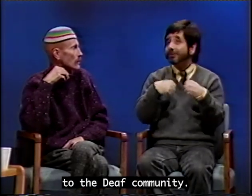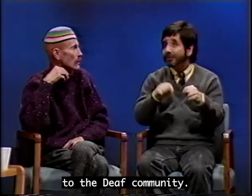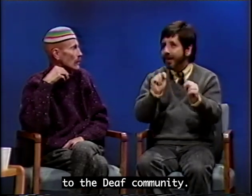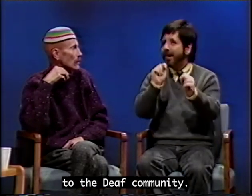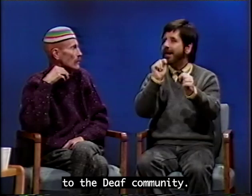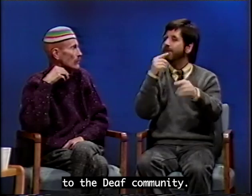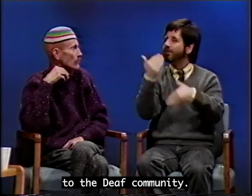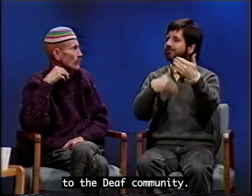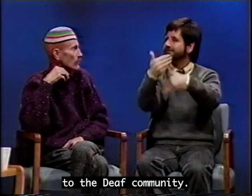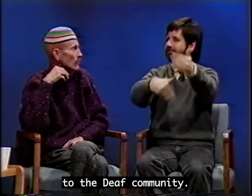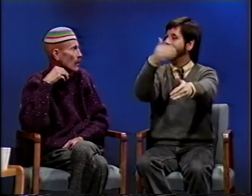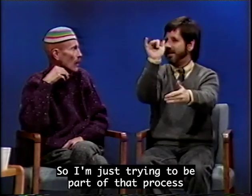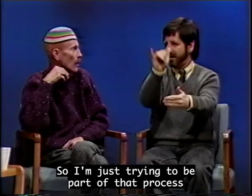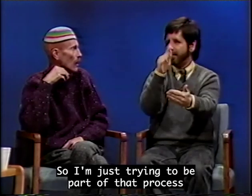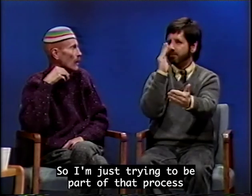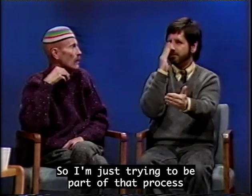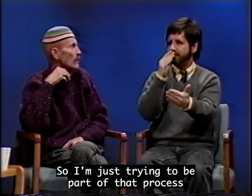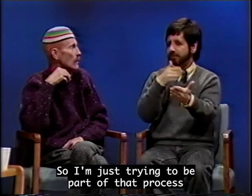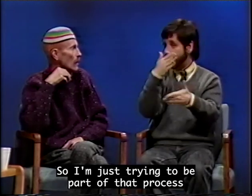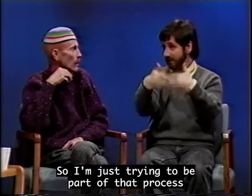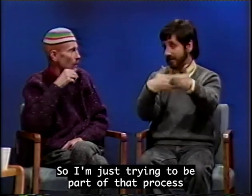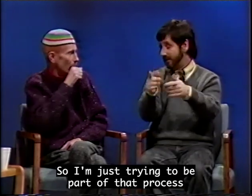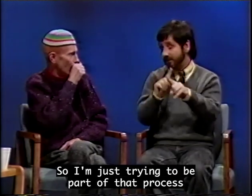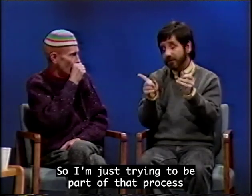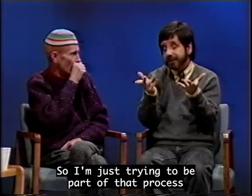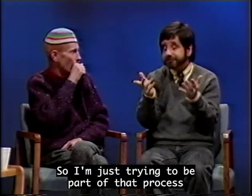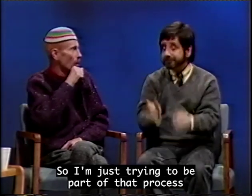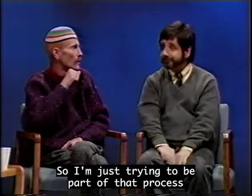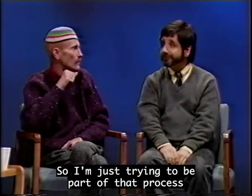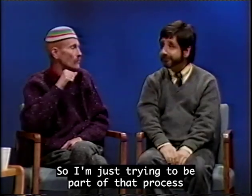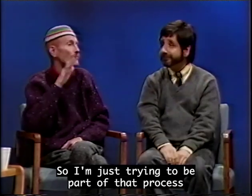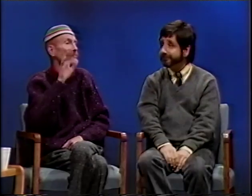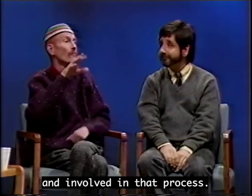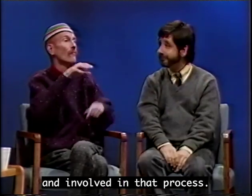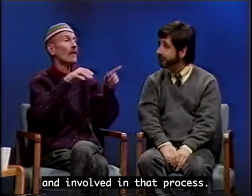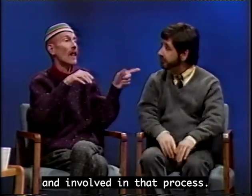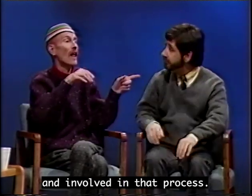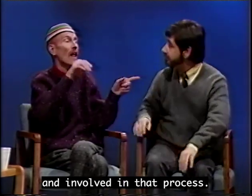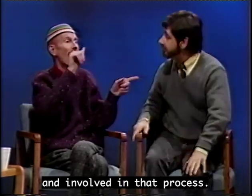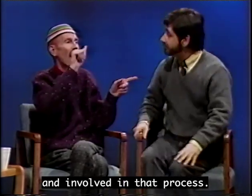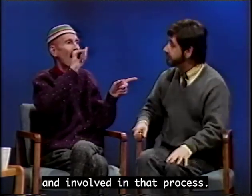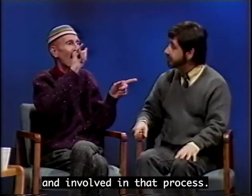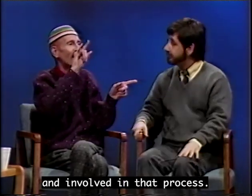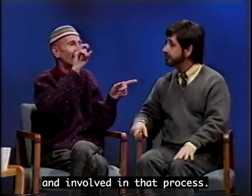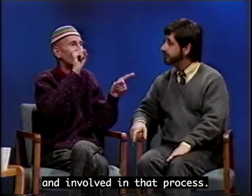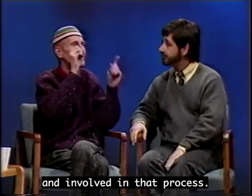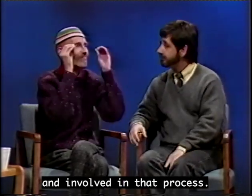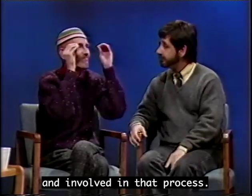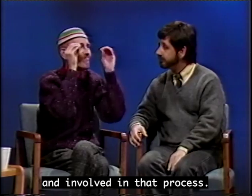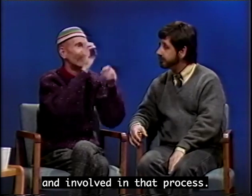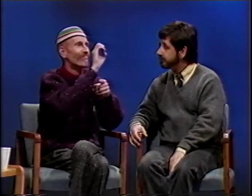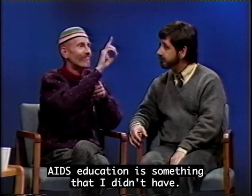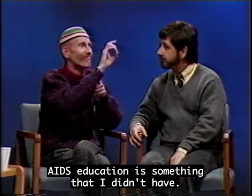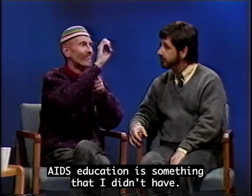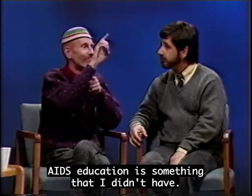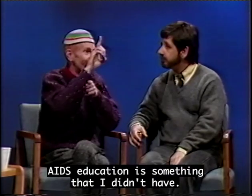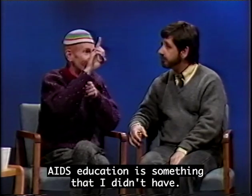community. So I'm just trying to be part of that process and involved in that process. AIDS